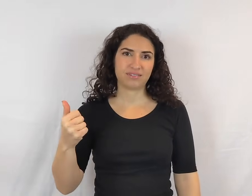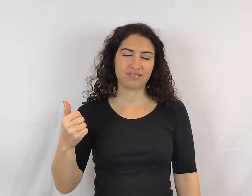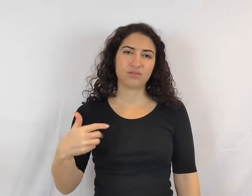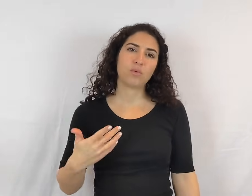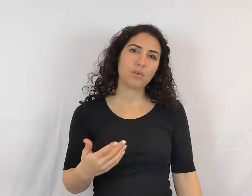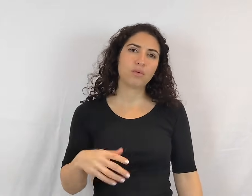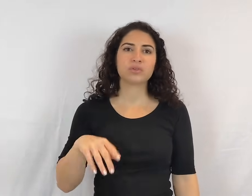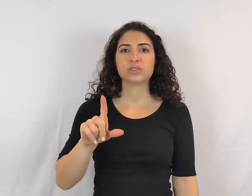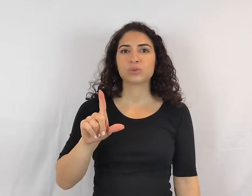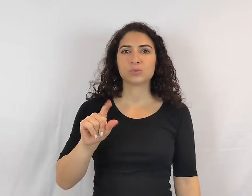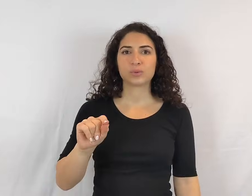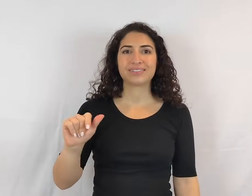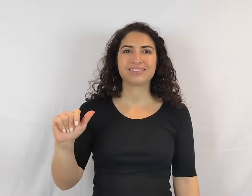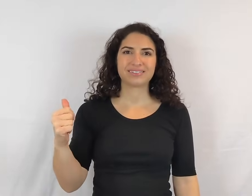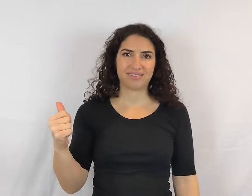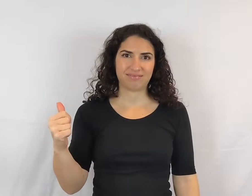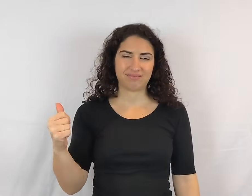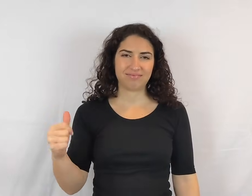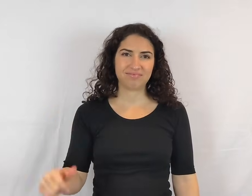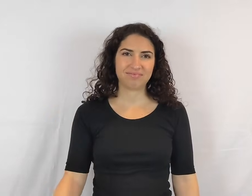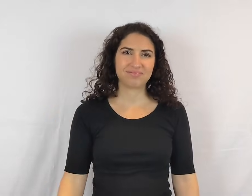2010 or 2010.